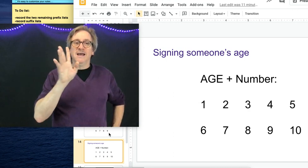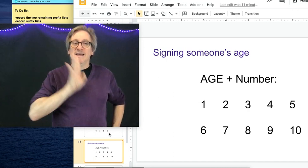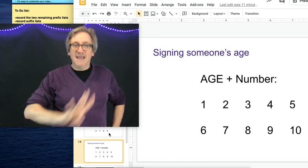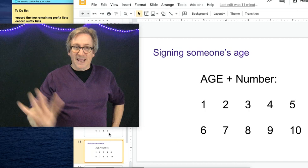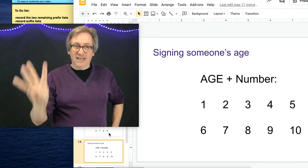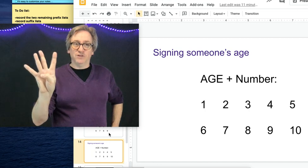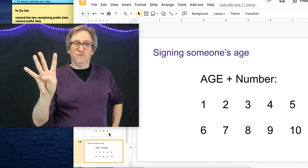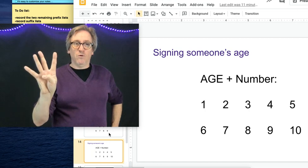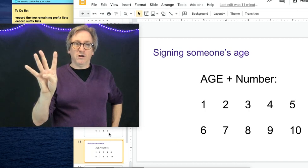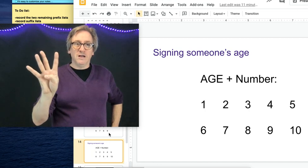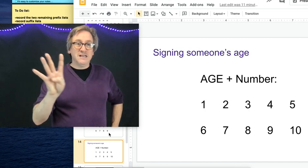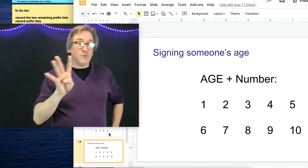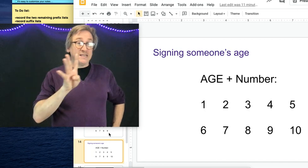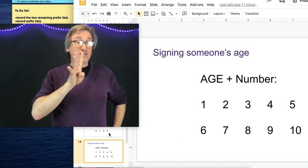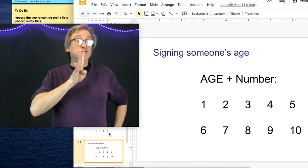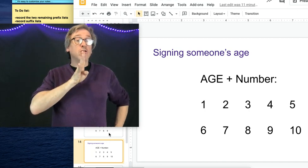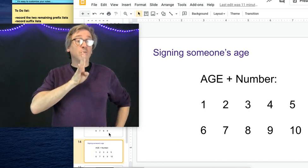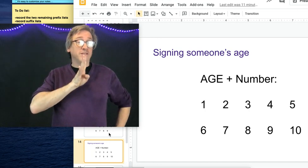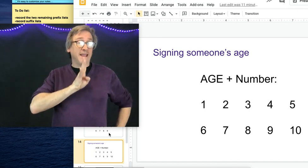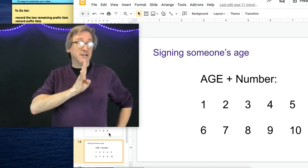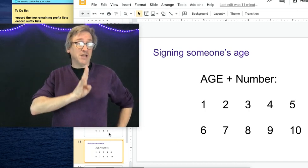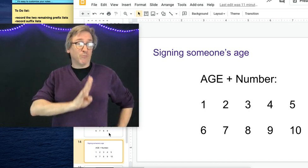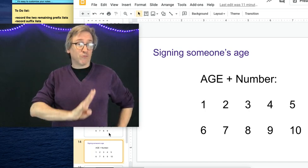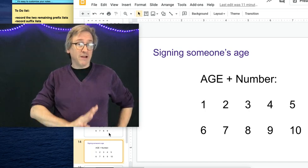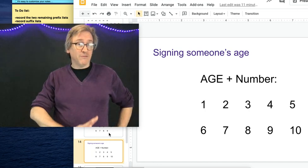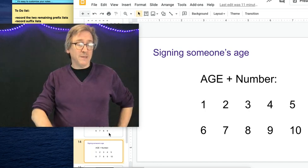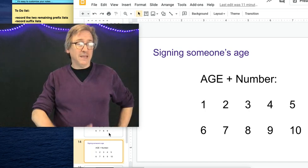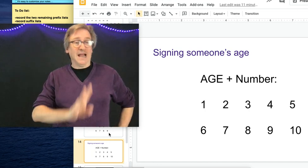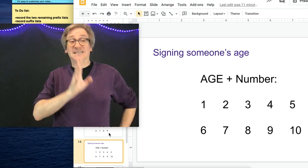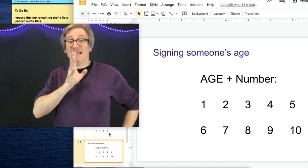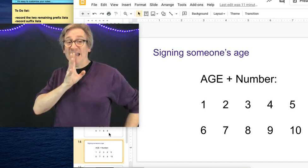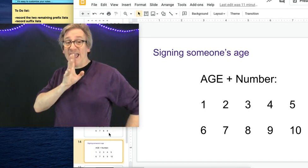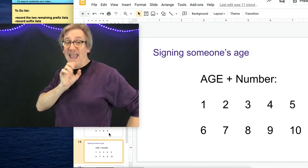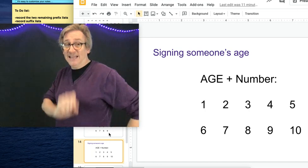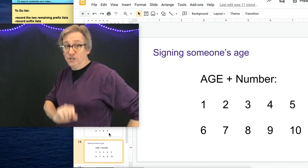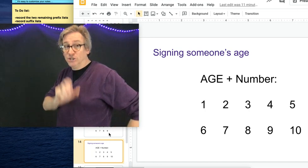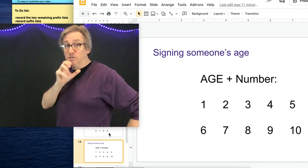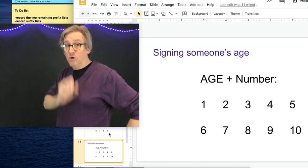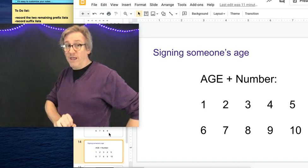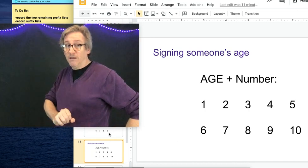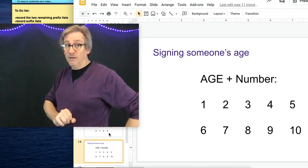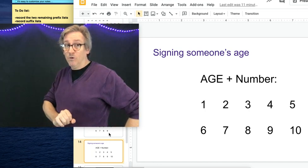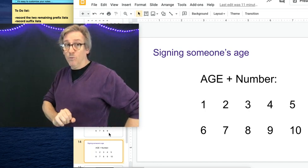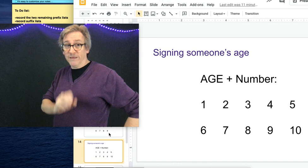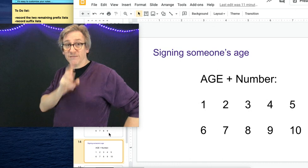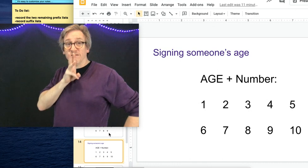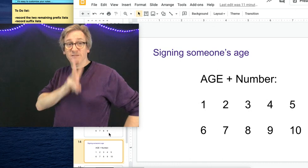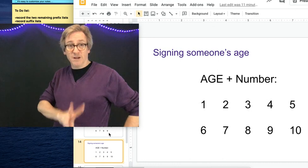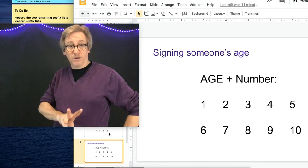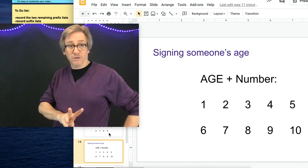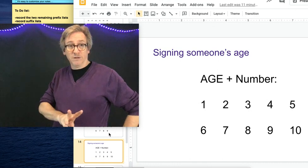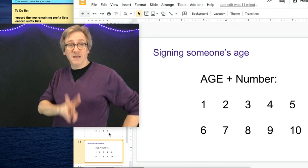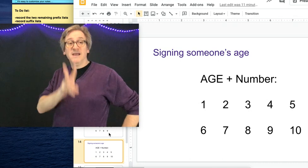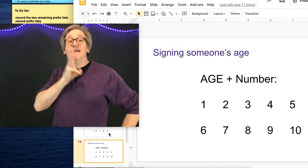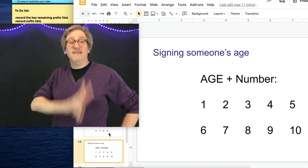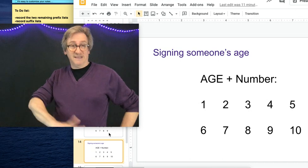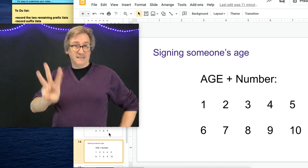3, age 4. So I start with the hand shape right from the beginning. I sign age with the